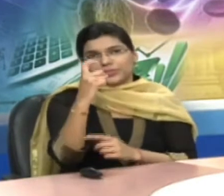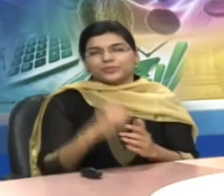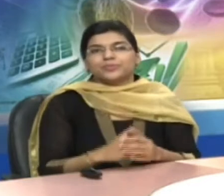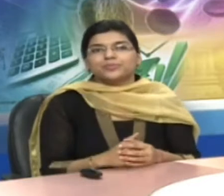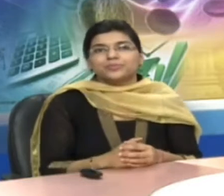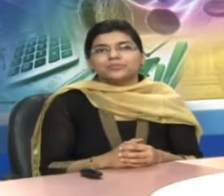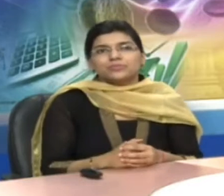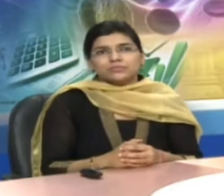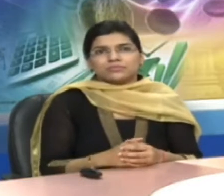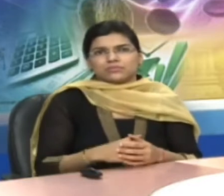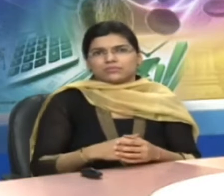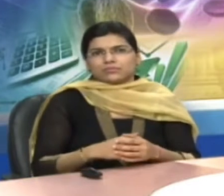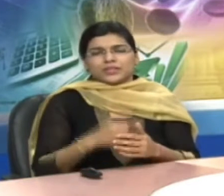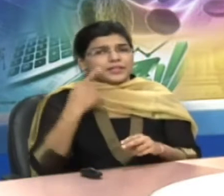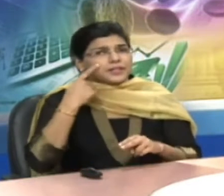Question number seven.